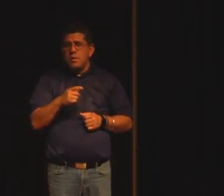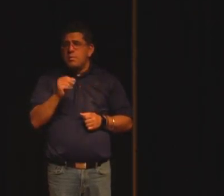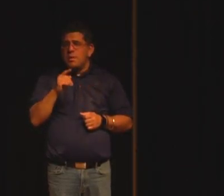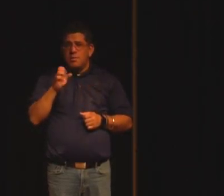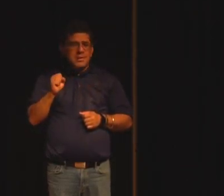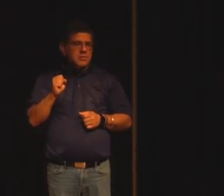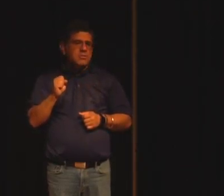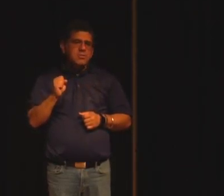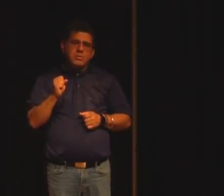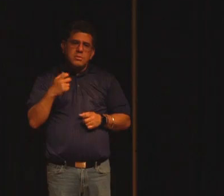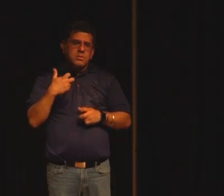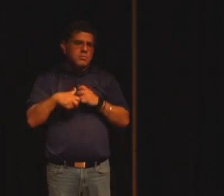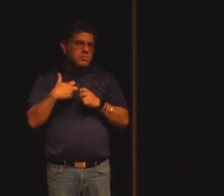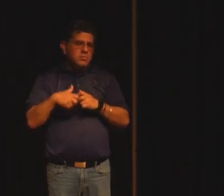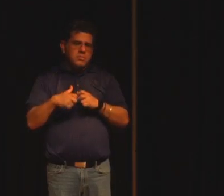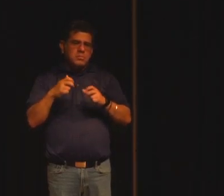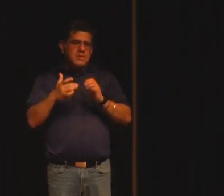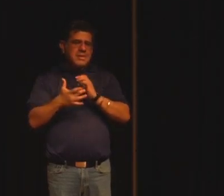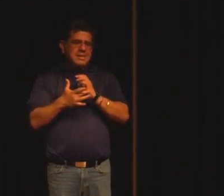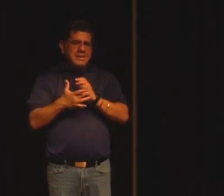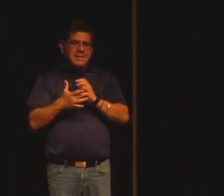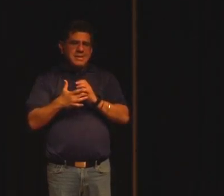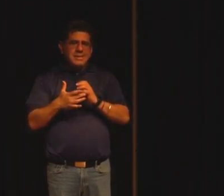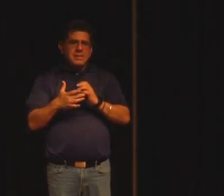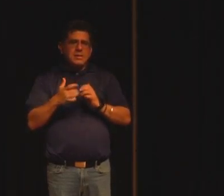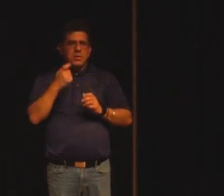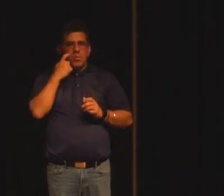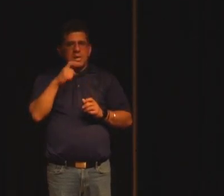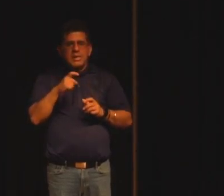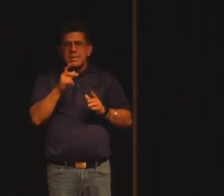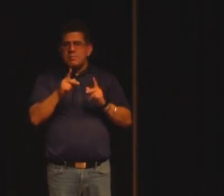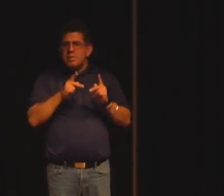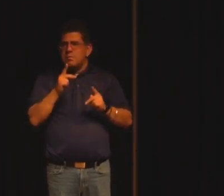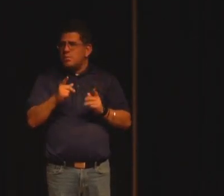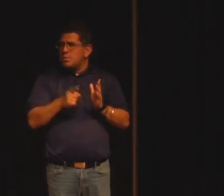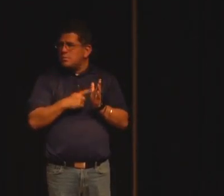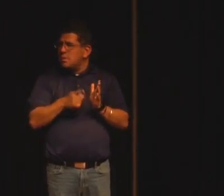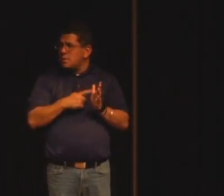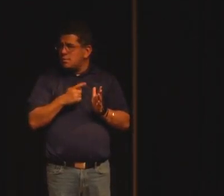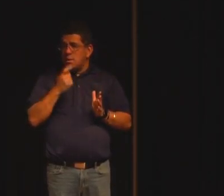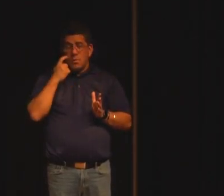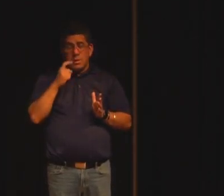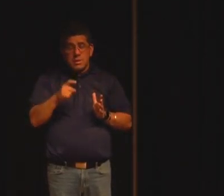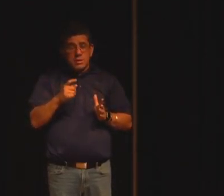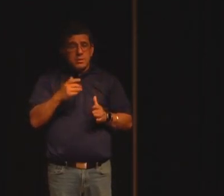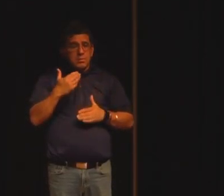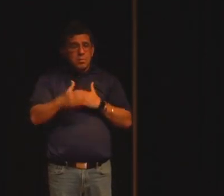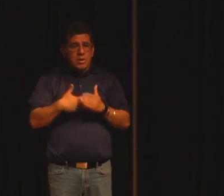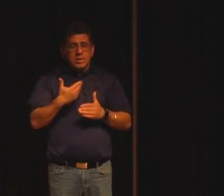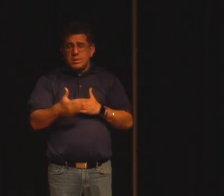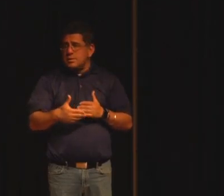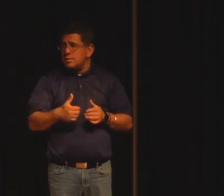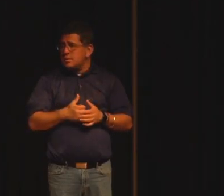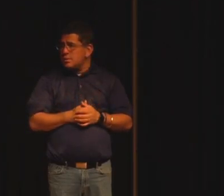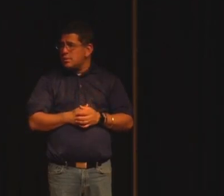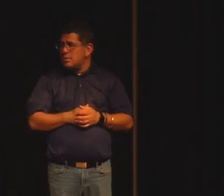controversial technology, right? These are systems that recognize people. Sometimes the recognition process